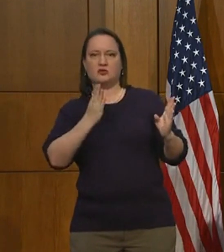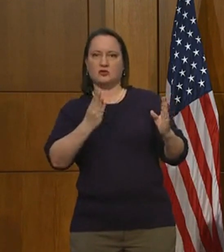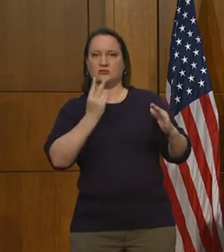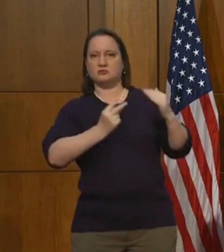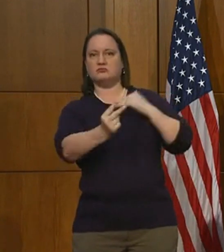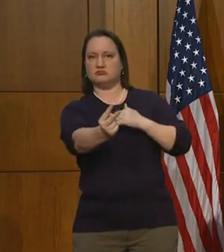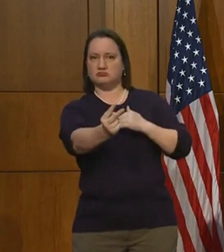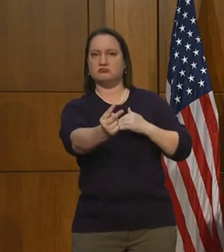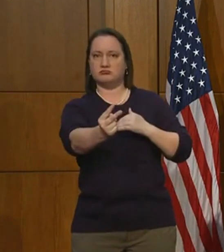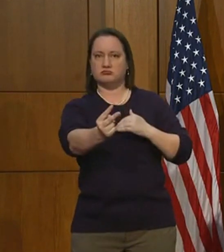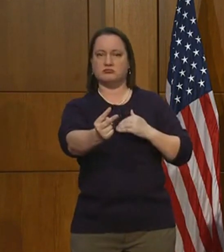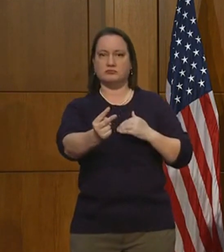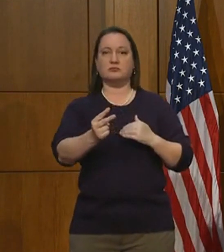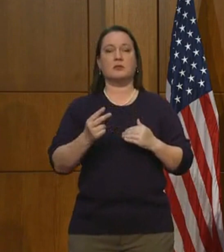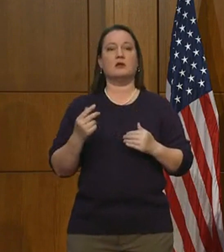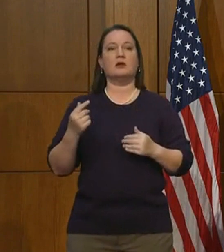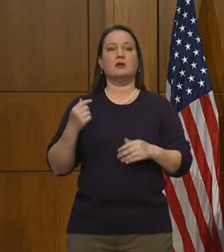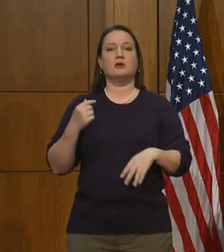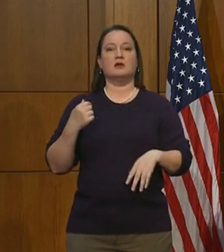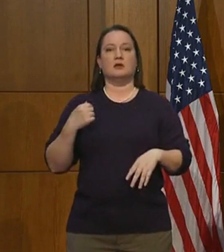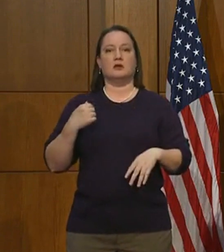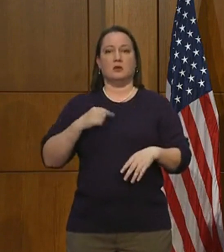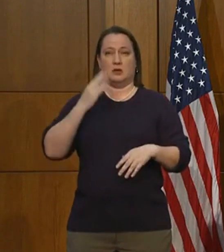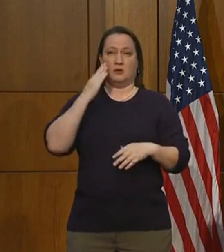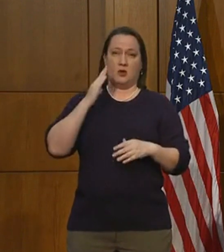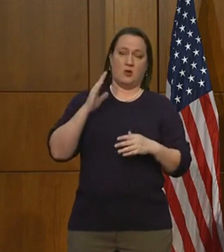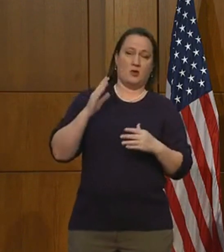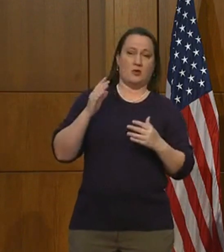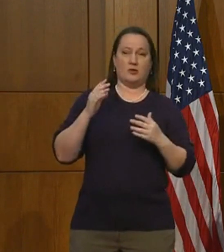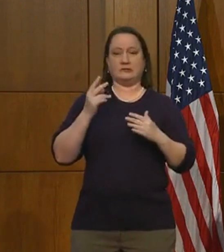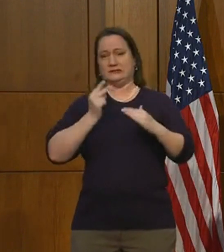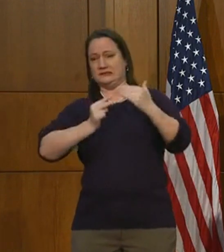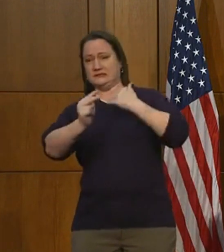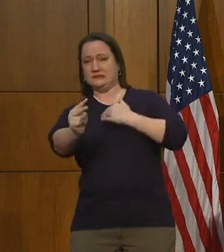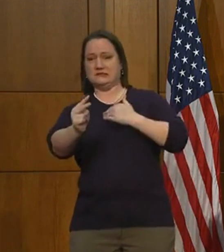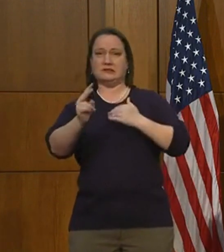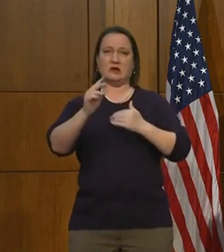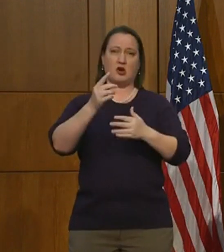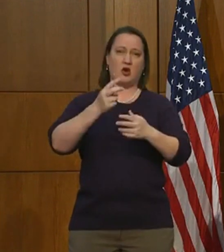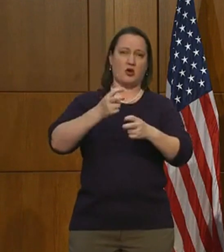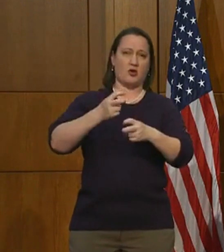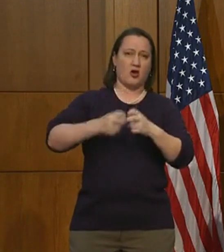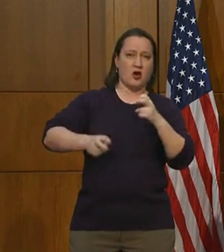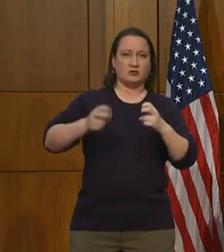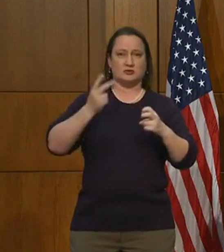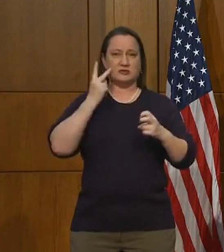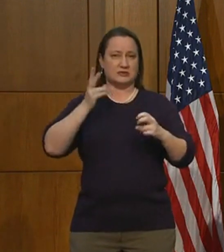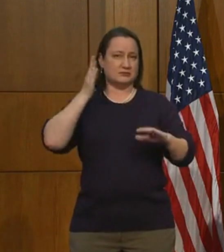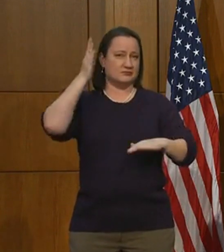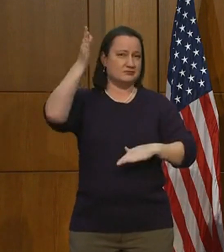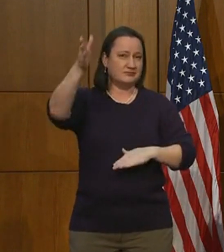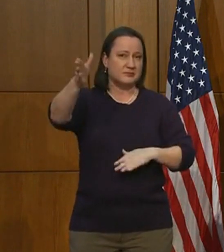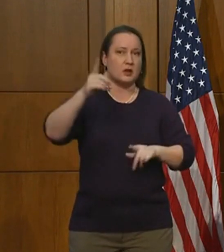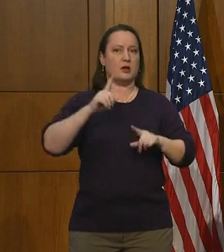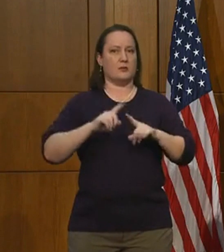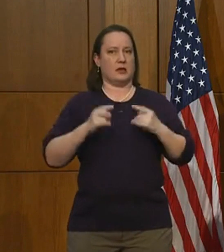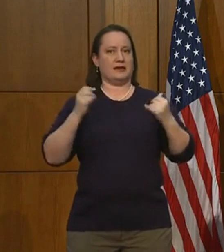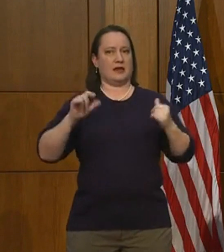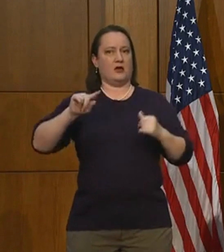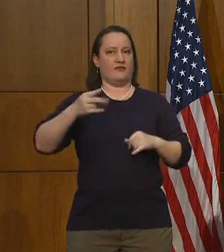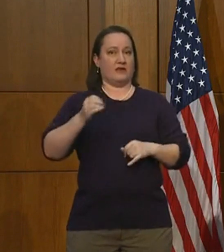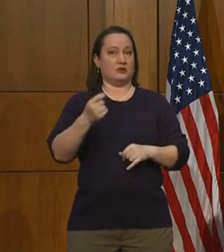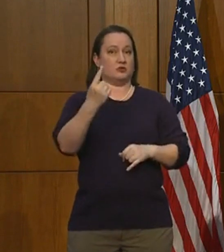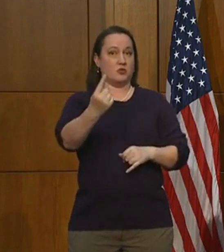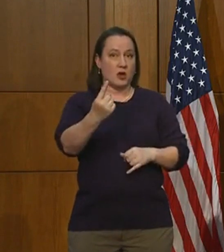this uncertainty would make not a lot of sense. We'll have some of that certainty as we go forward, and that's when you'll expect us to see